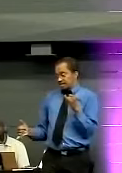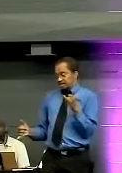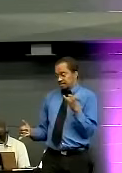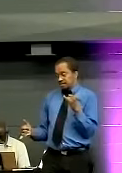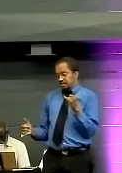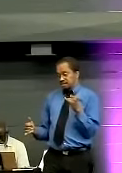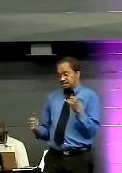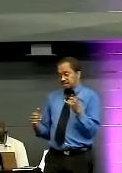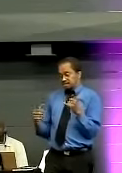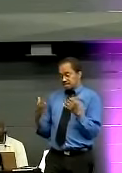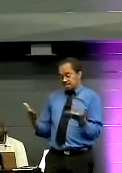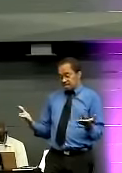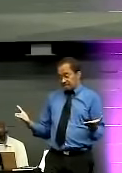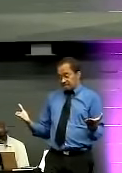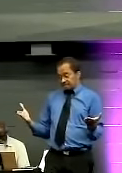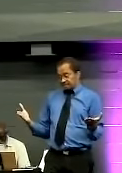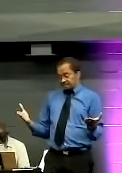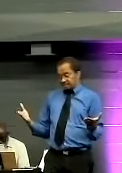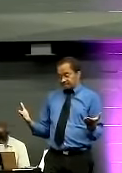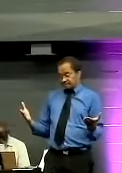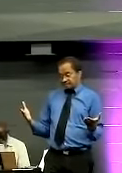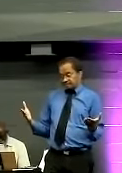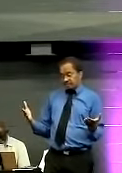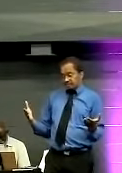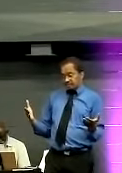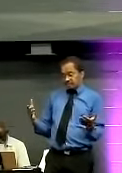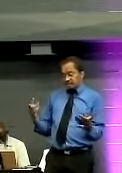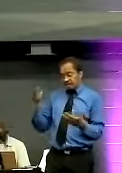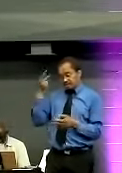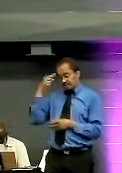Final invitation is for